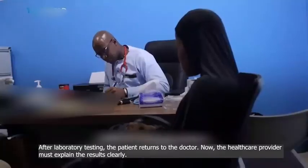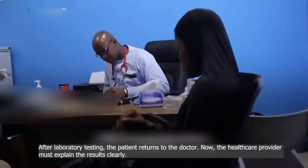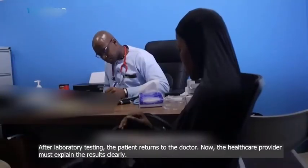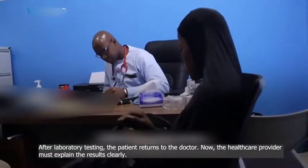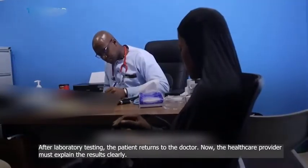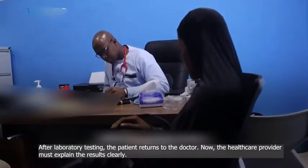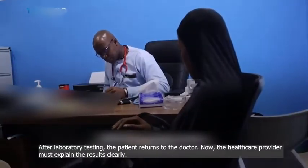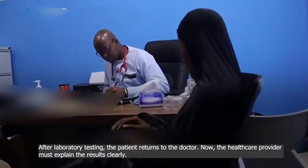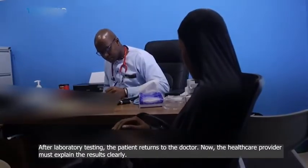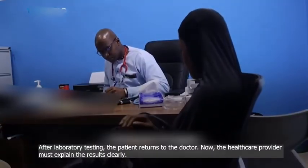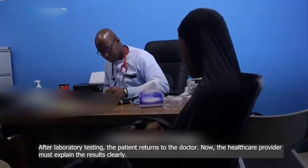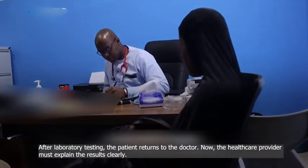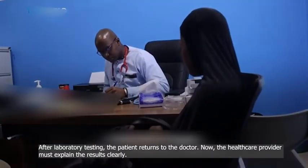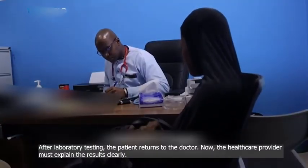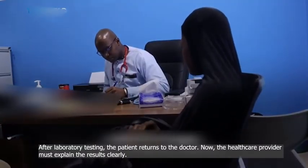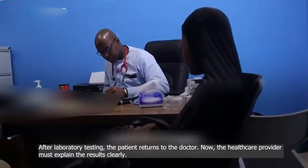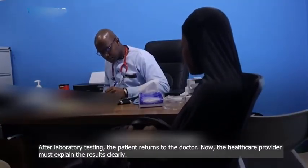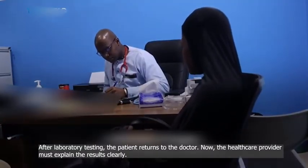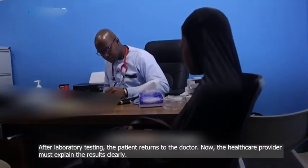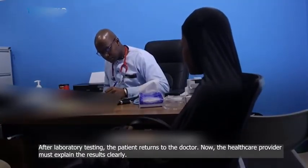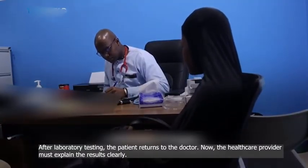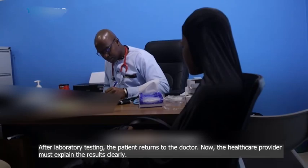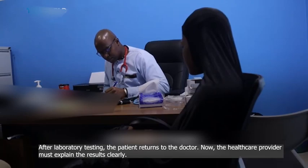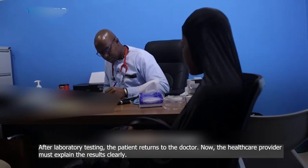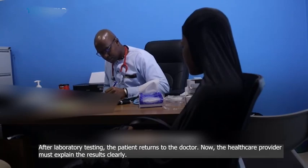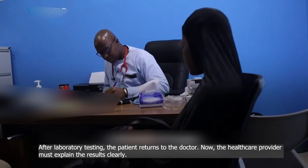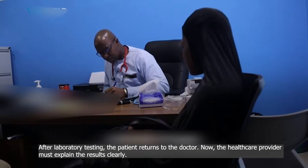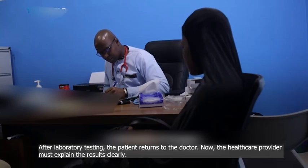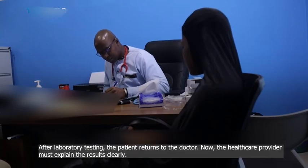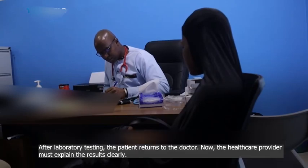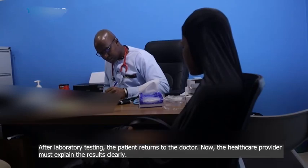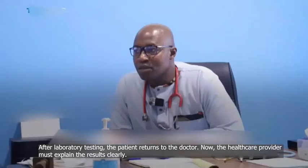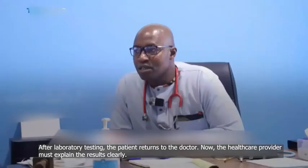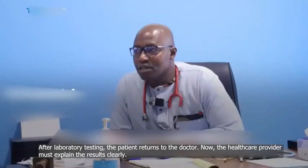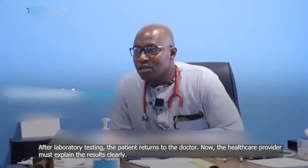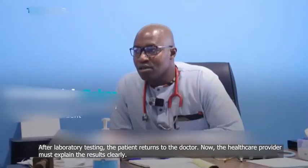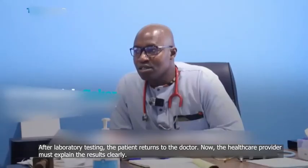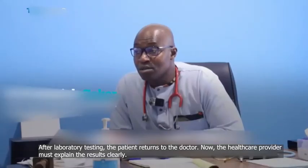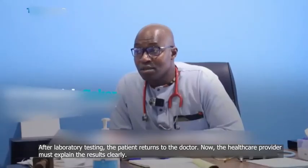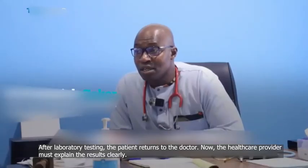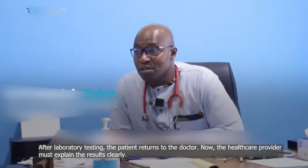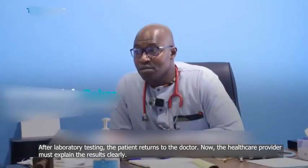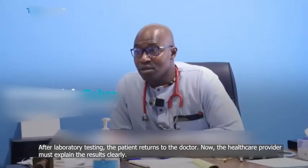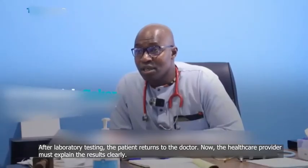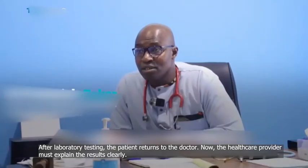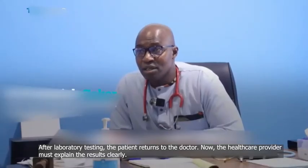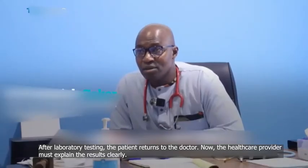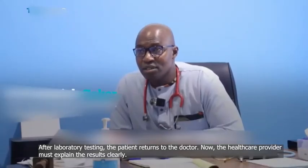After laboratory testing, the patient returns to the doctor. Now, the healthcare provider